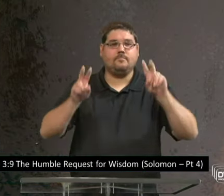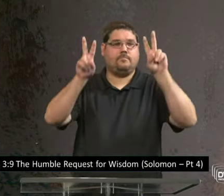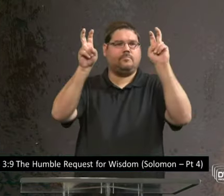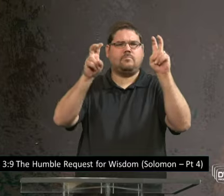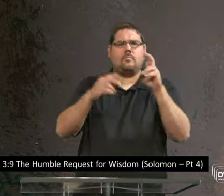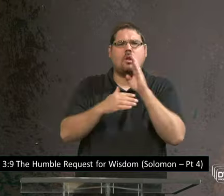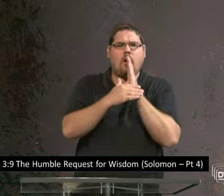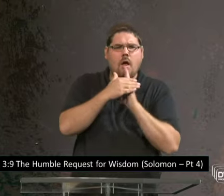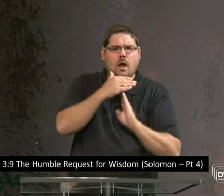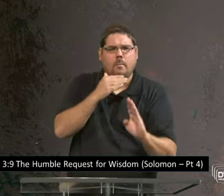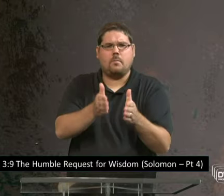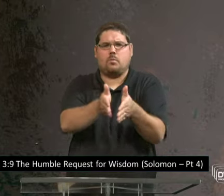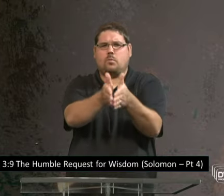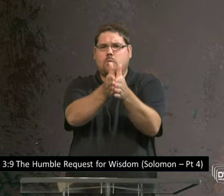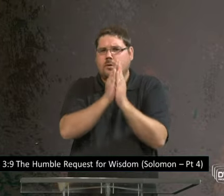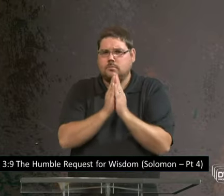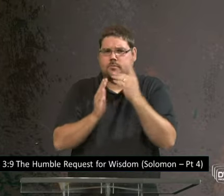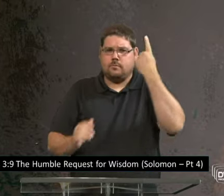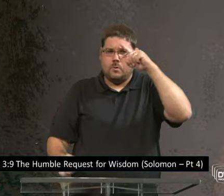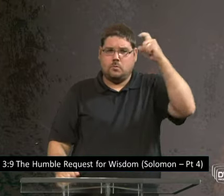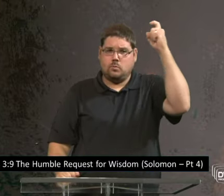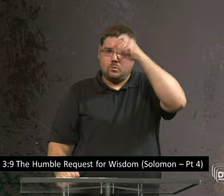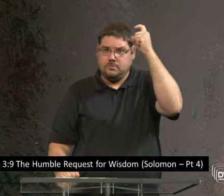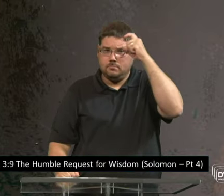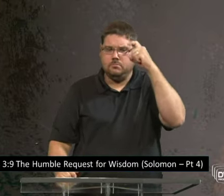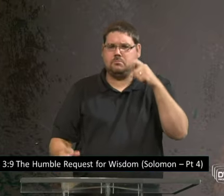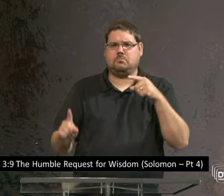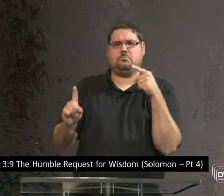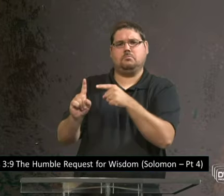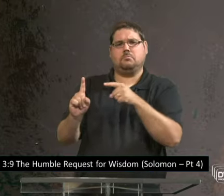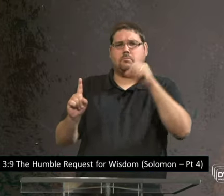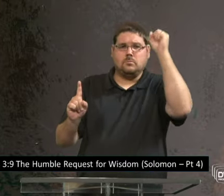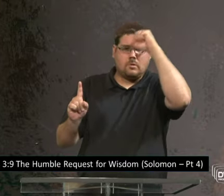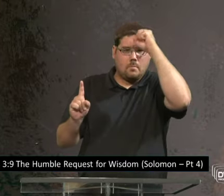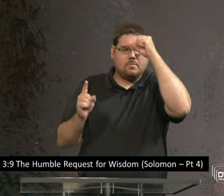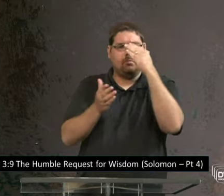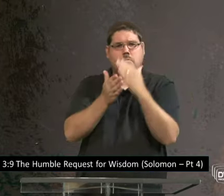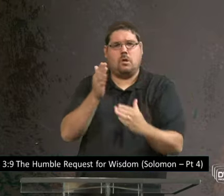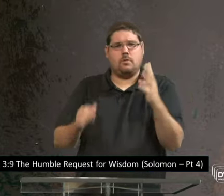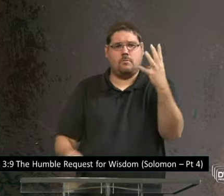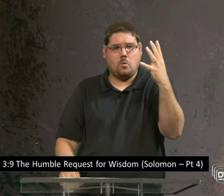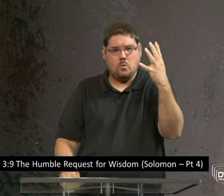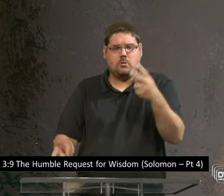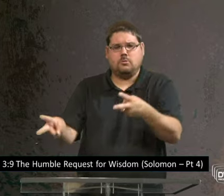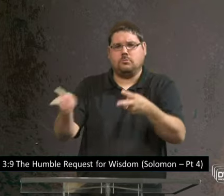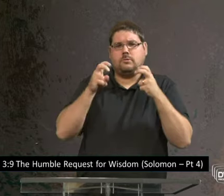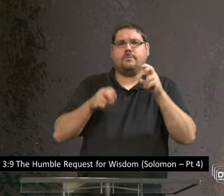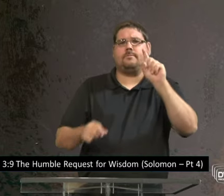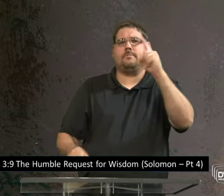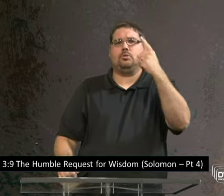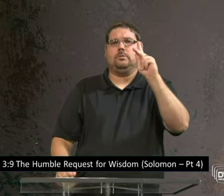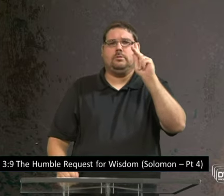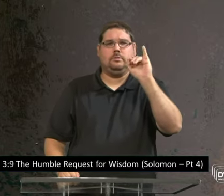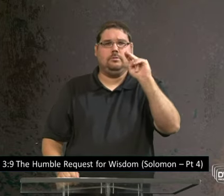Thanks for coming back today. Our theme is The Humble Request for Wisdom. This is our series of Solomon,